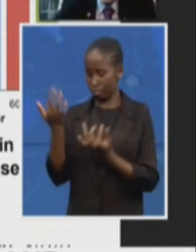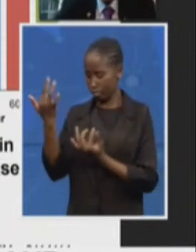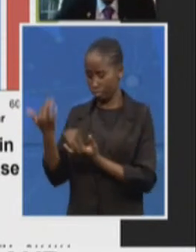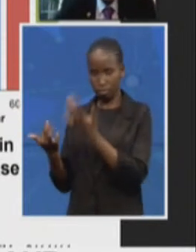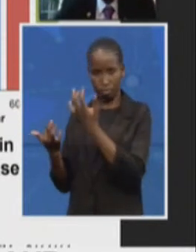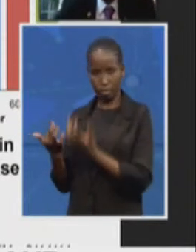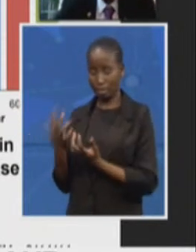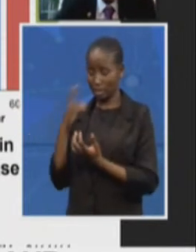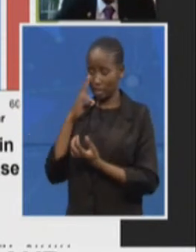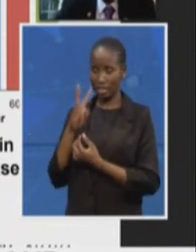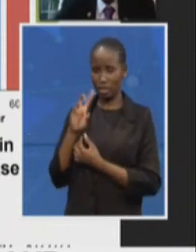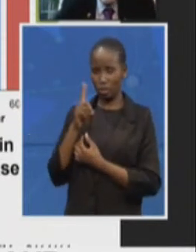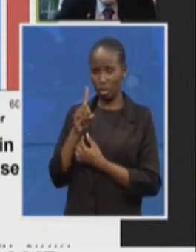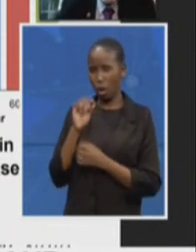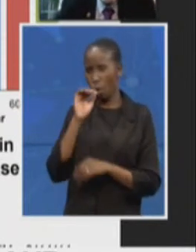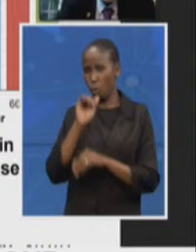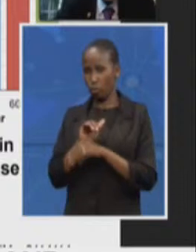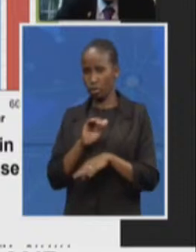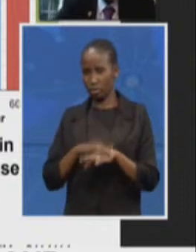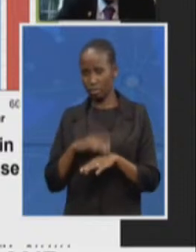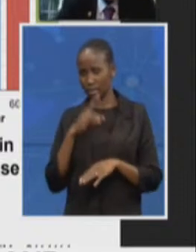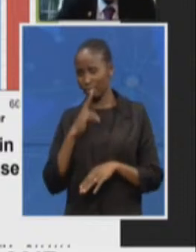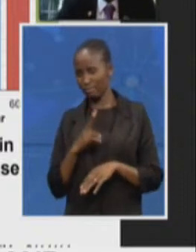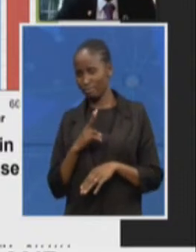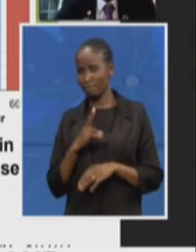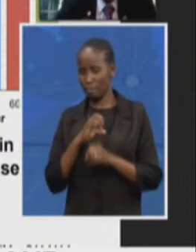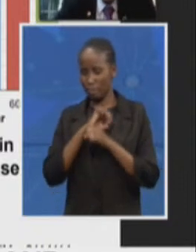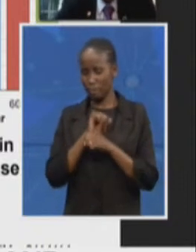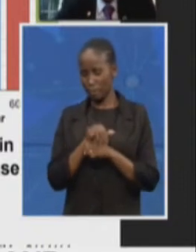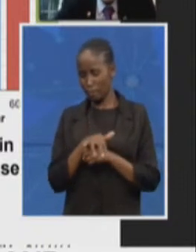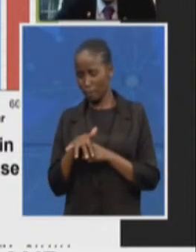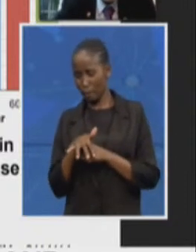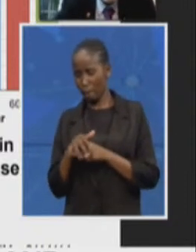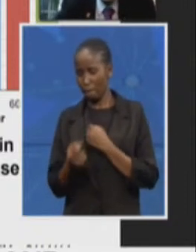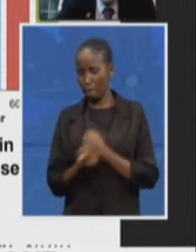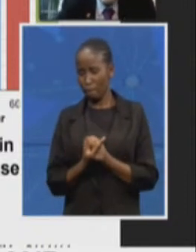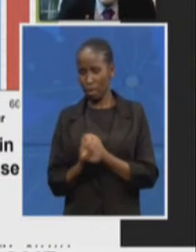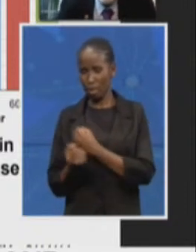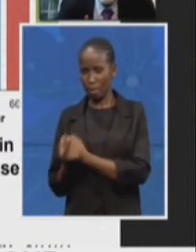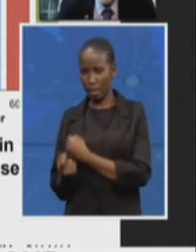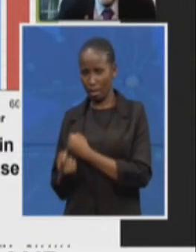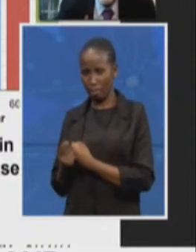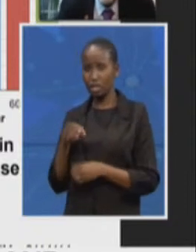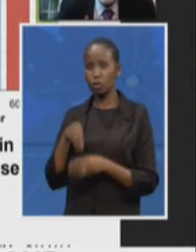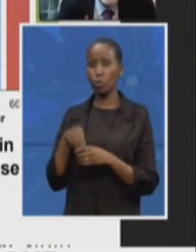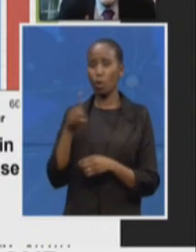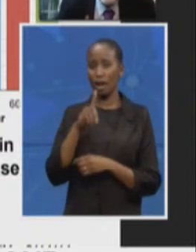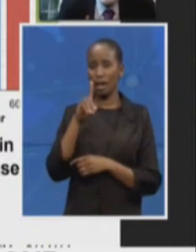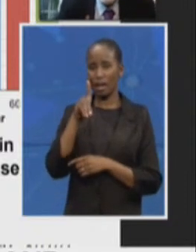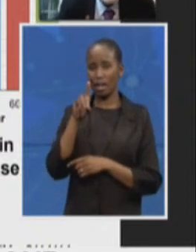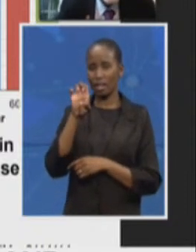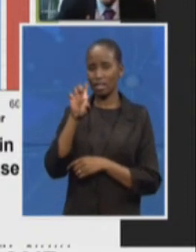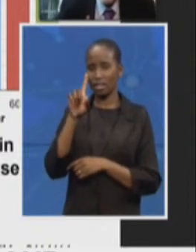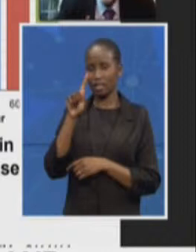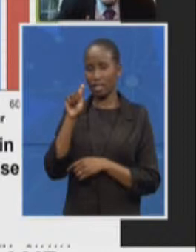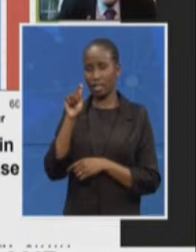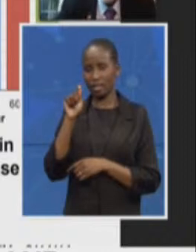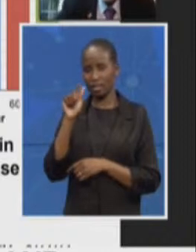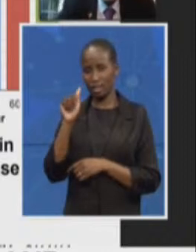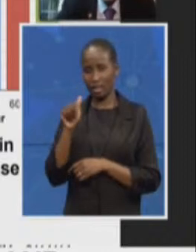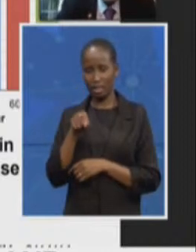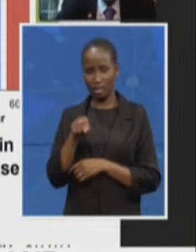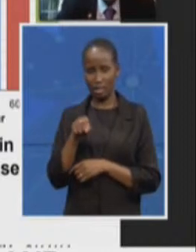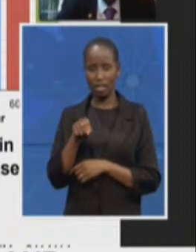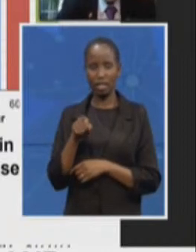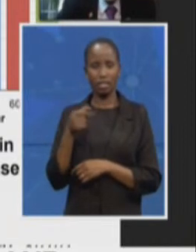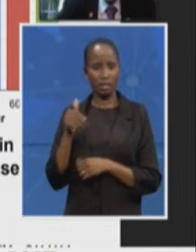vaccines against the different variants, including Delta, has remained pretty good, usually above 90%. And it doesn't matter which